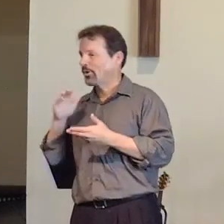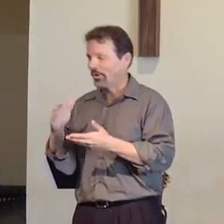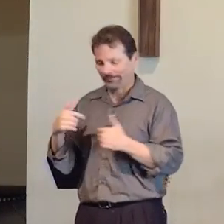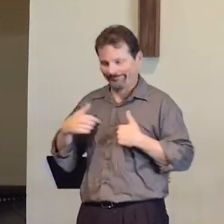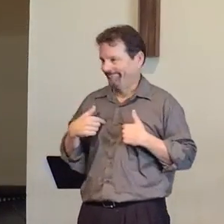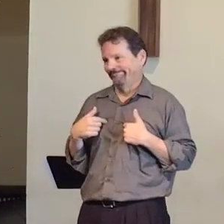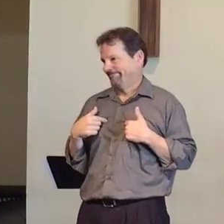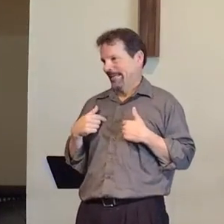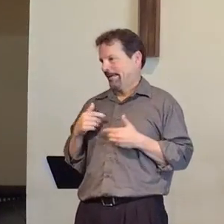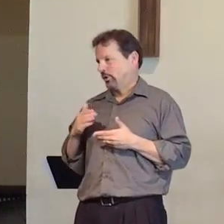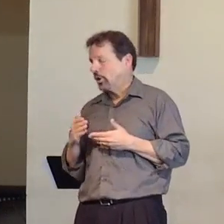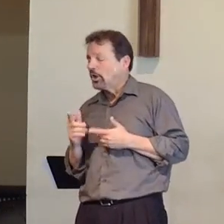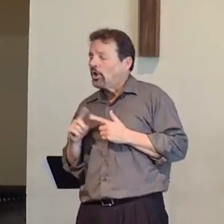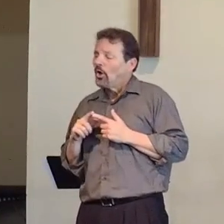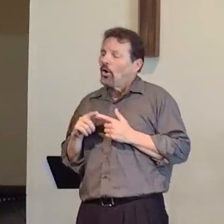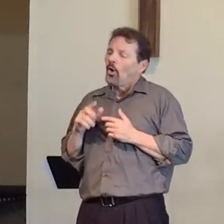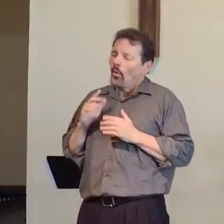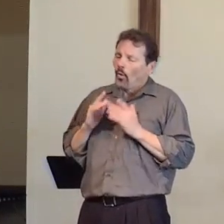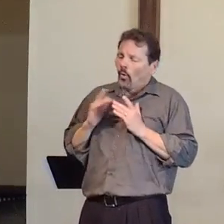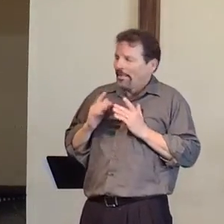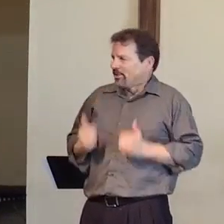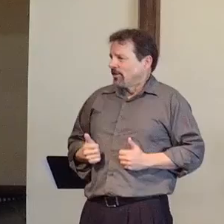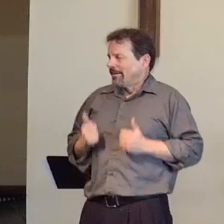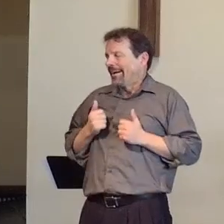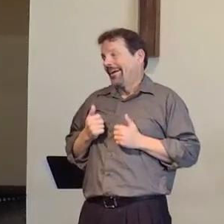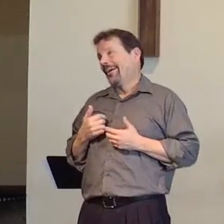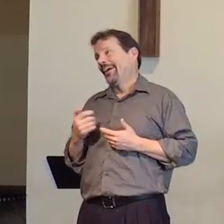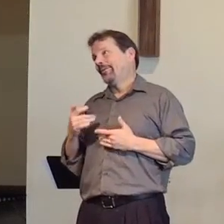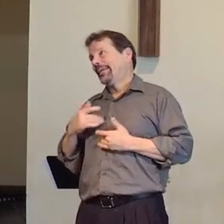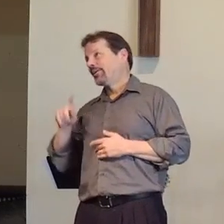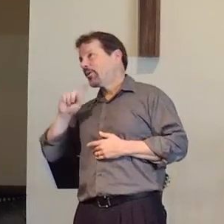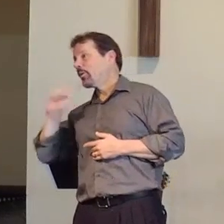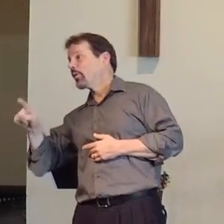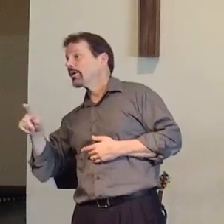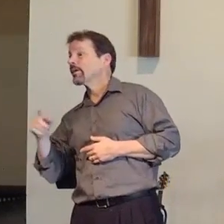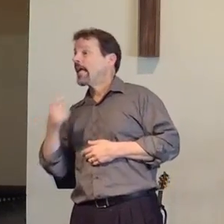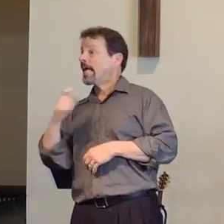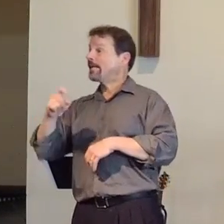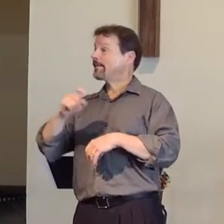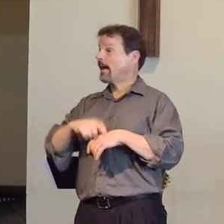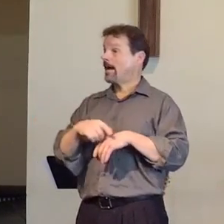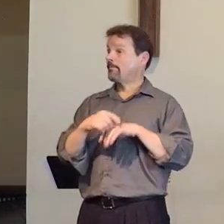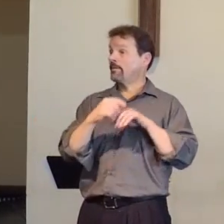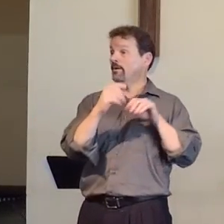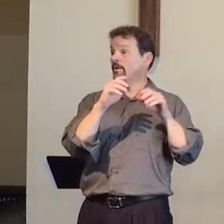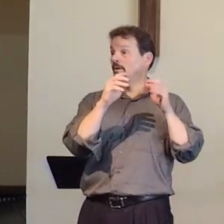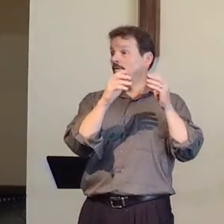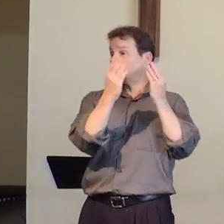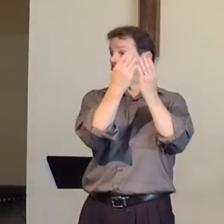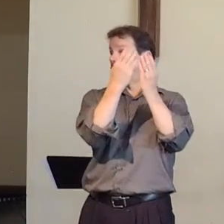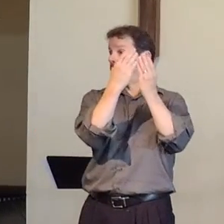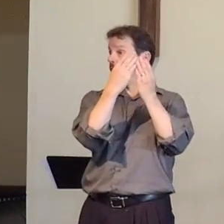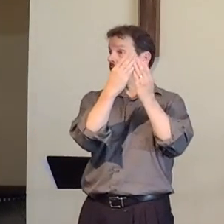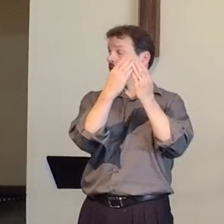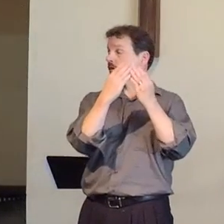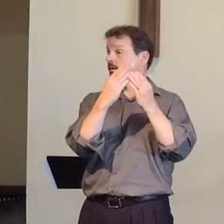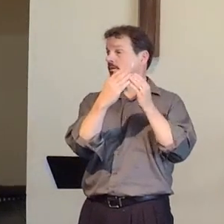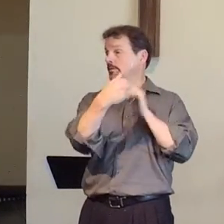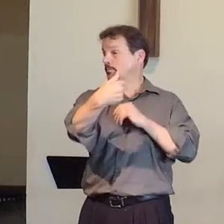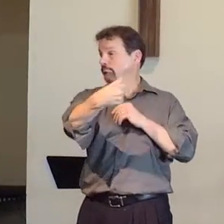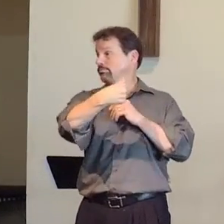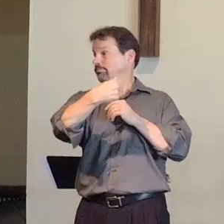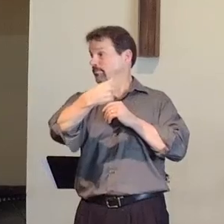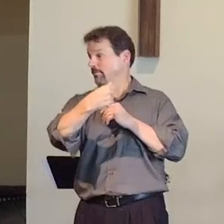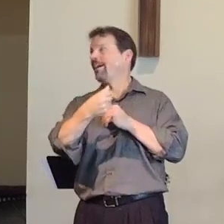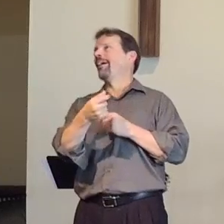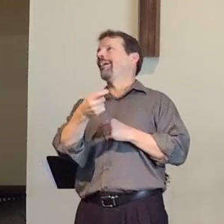somehow survived, but we do a lot of ordering out. It used to be that anytime the doorbell rang when Elliot was little, he'd run to the door day or night, whatever time,